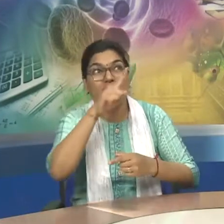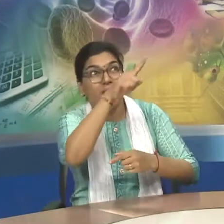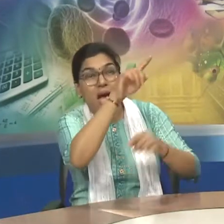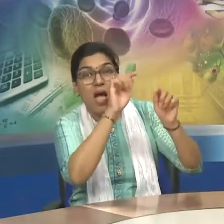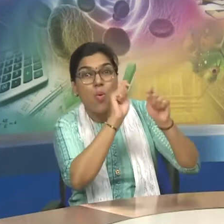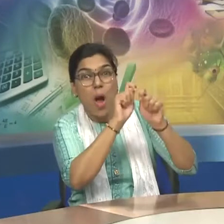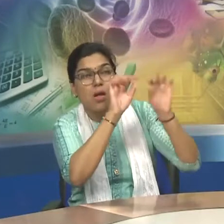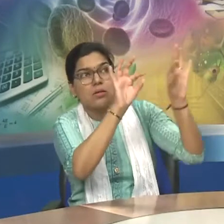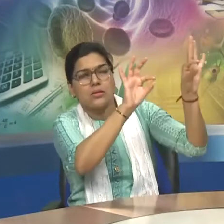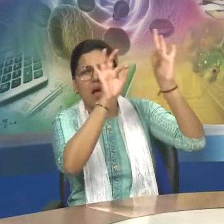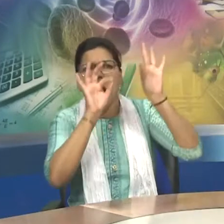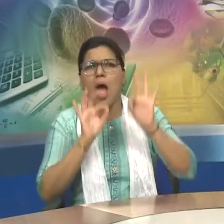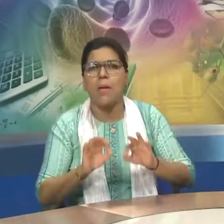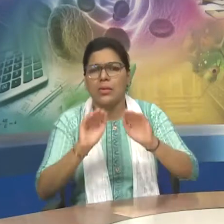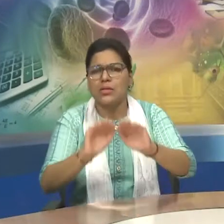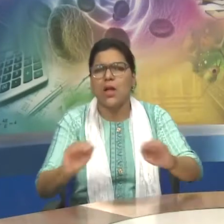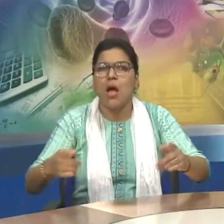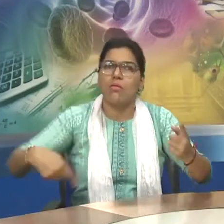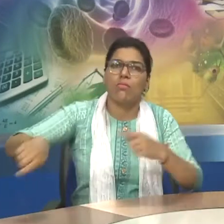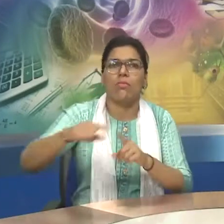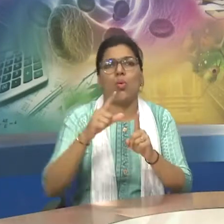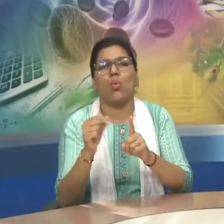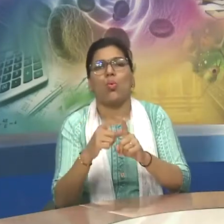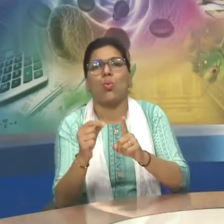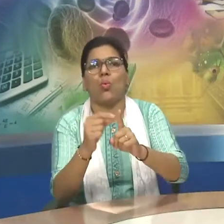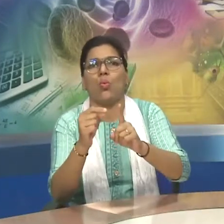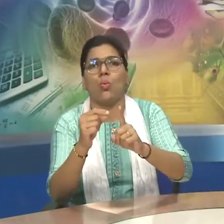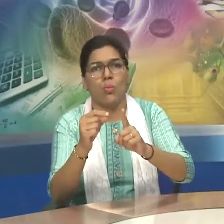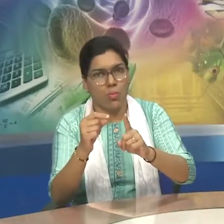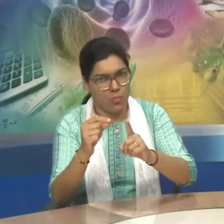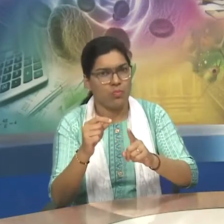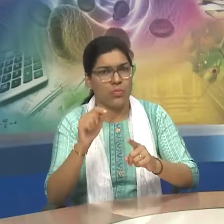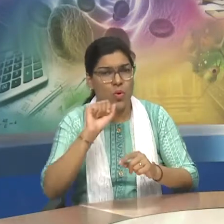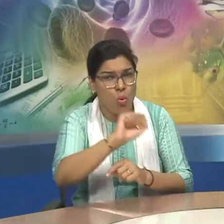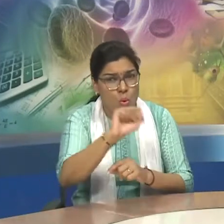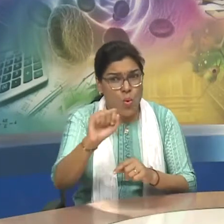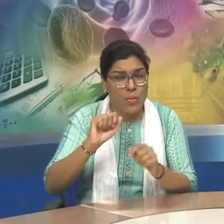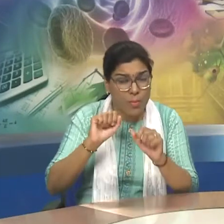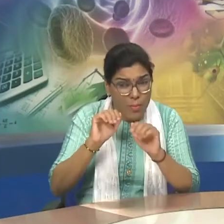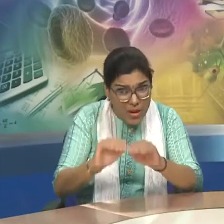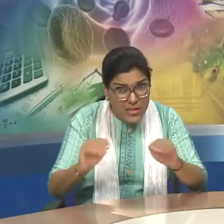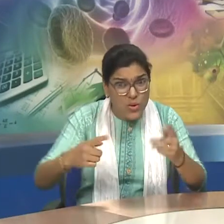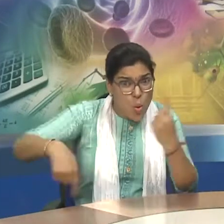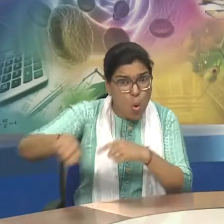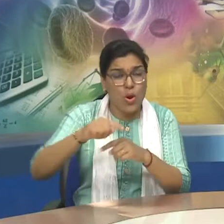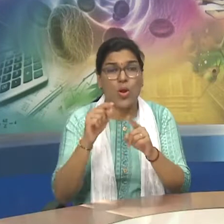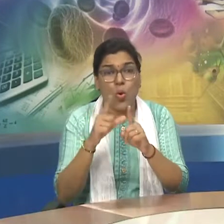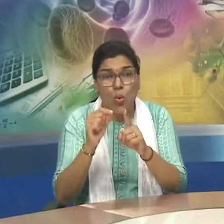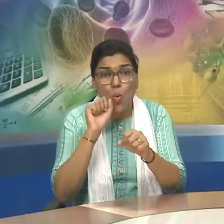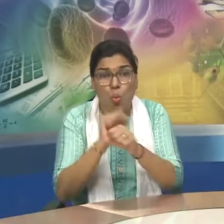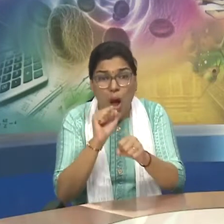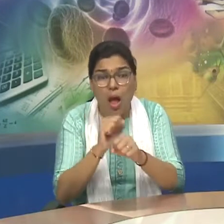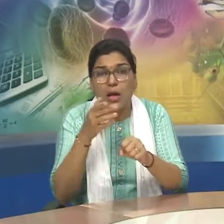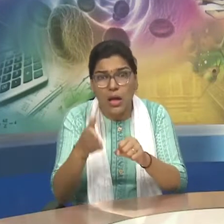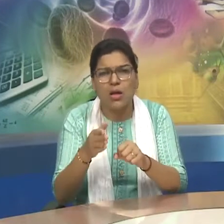A girl helps her mother in different